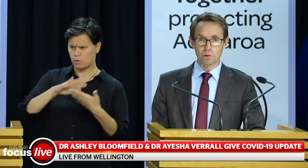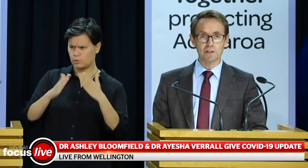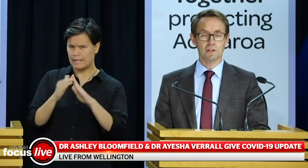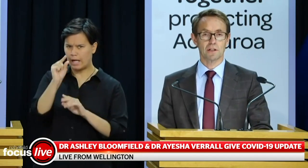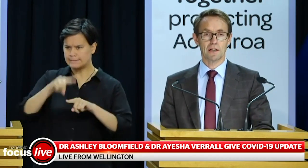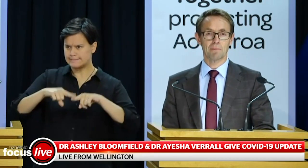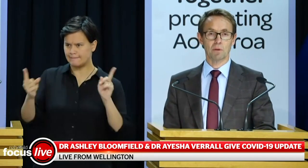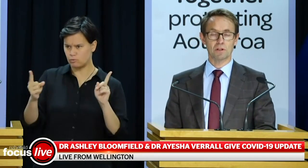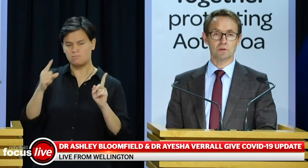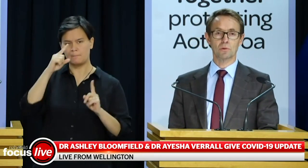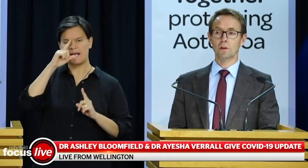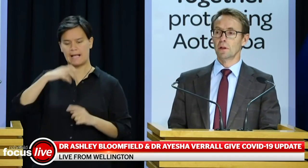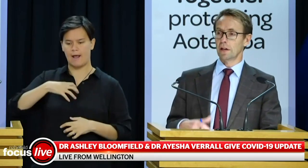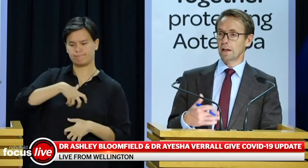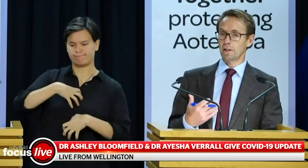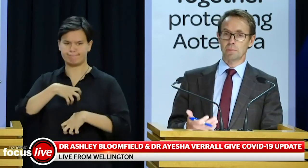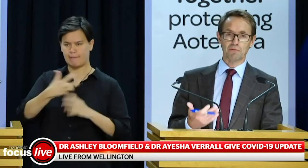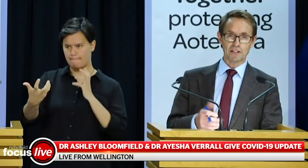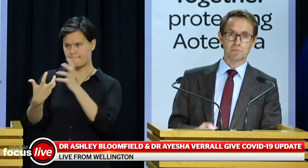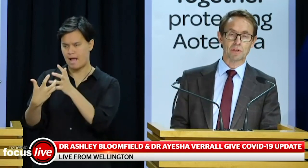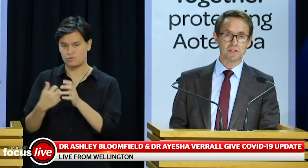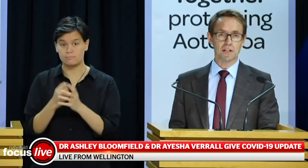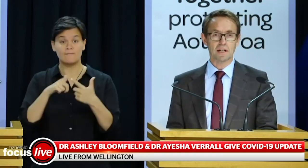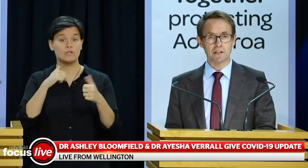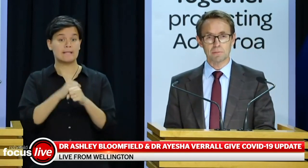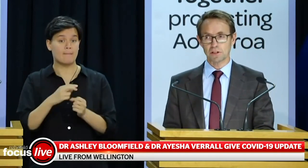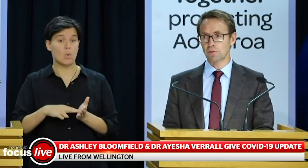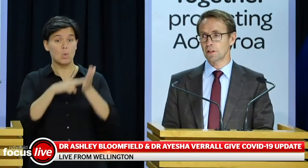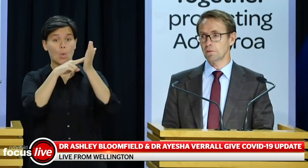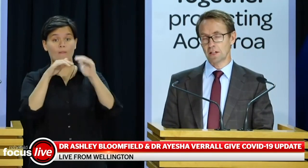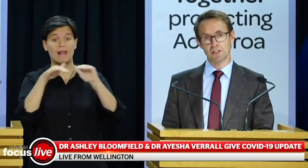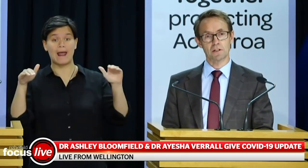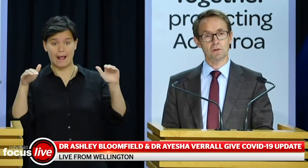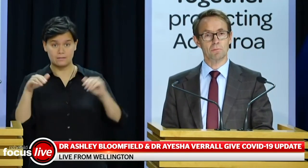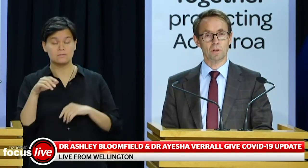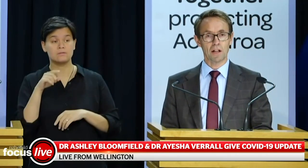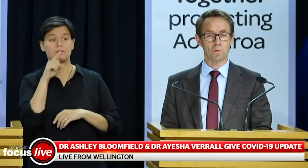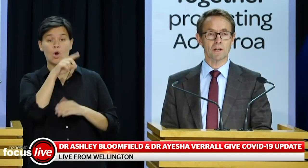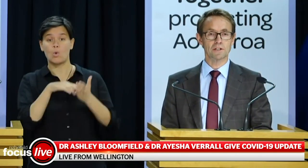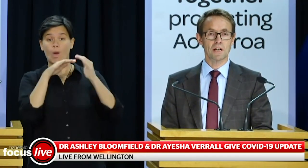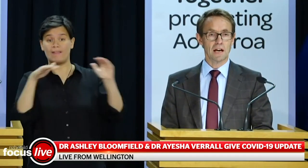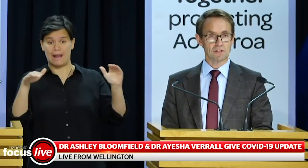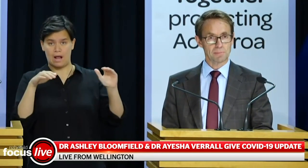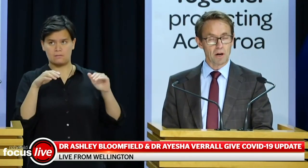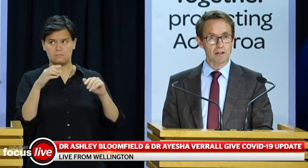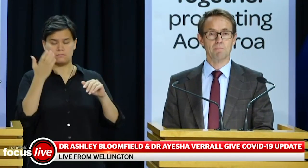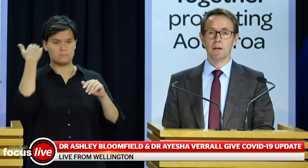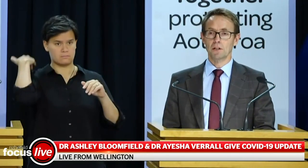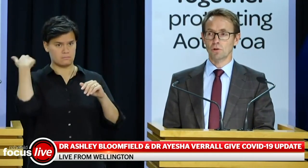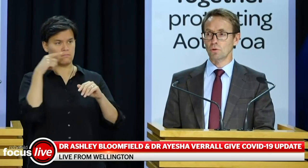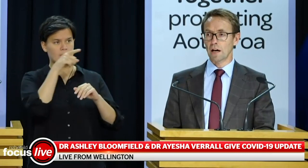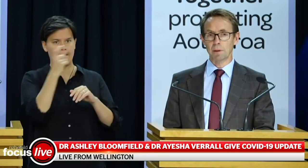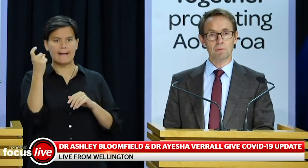example, in Northland, we saw them being flexible yesterday in administering vaccine that would otherwise have